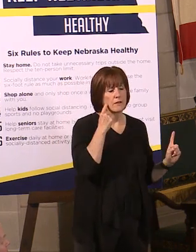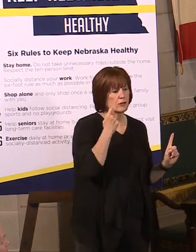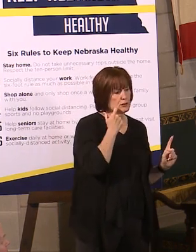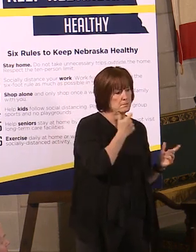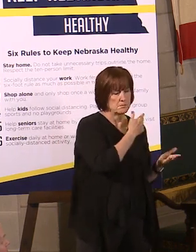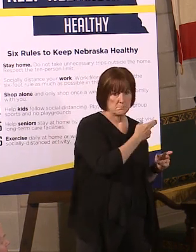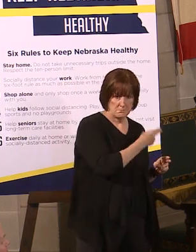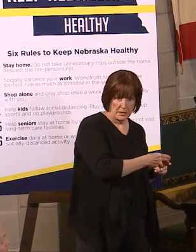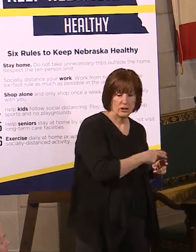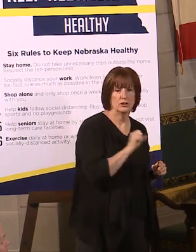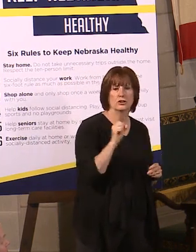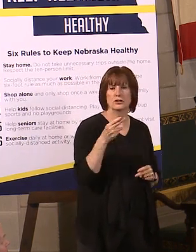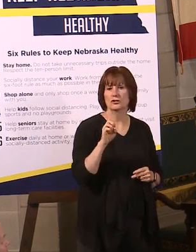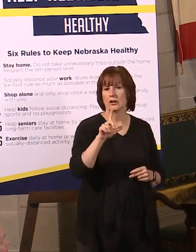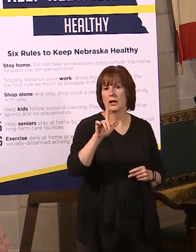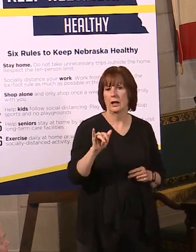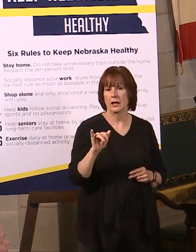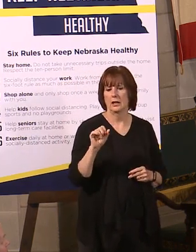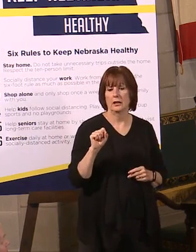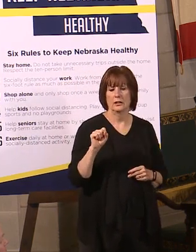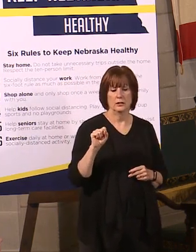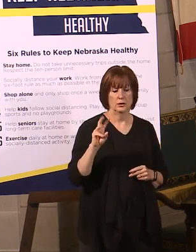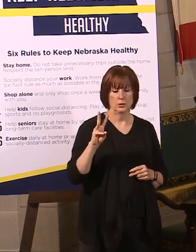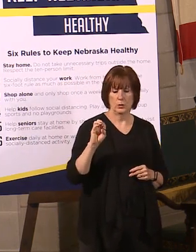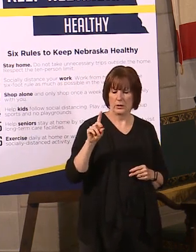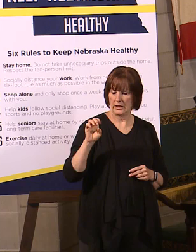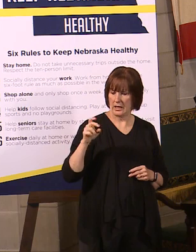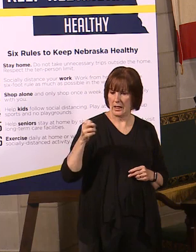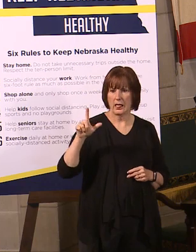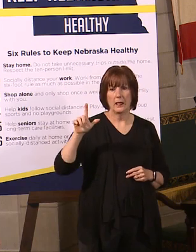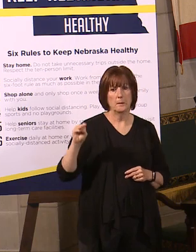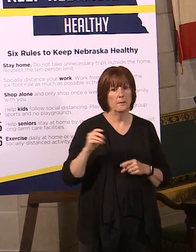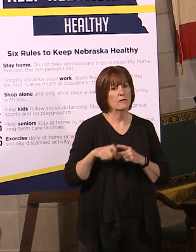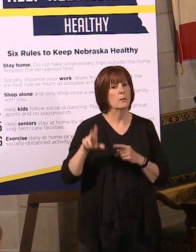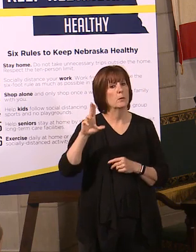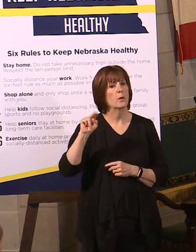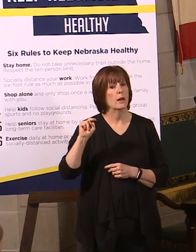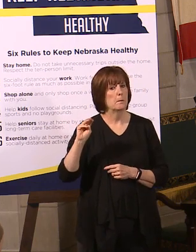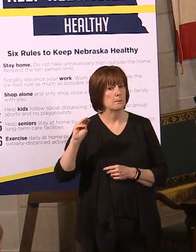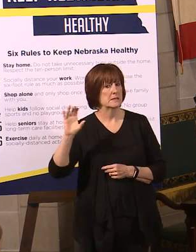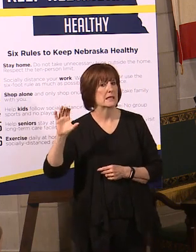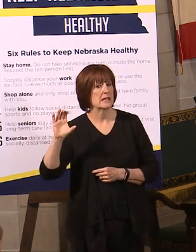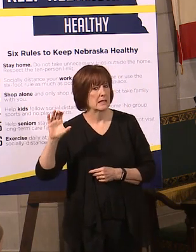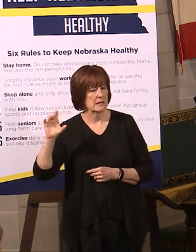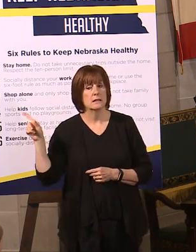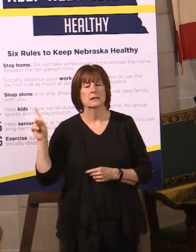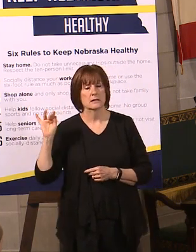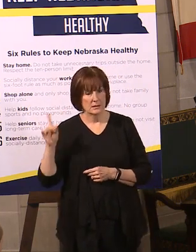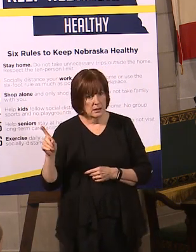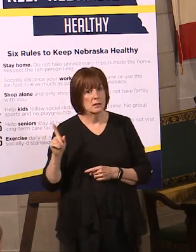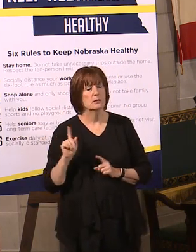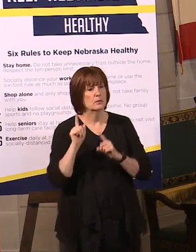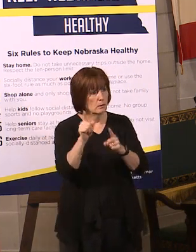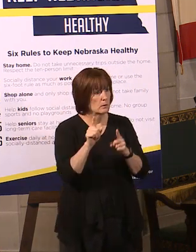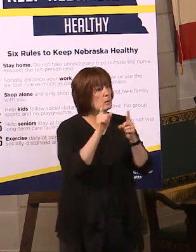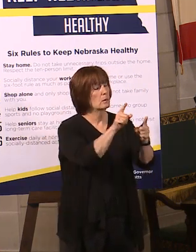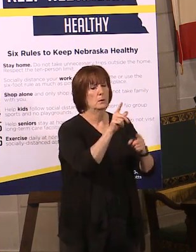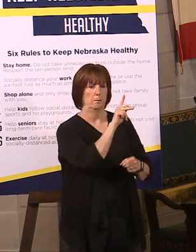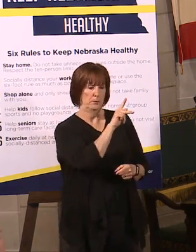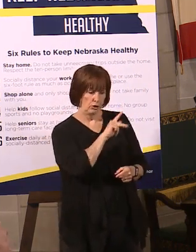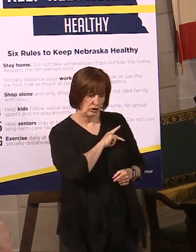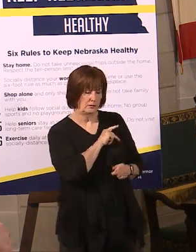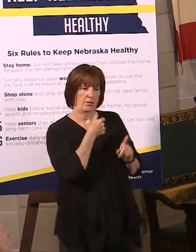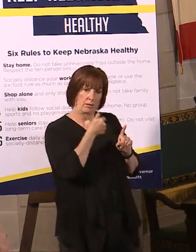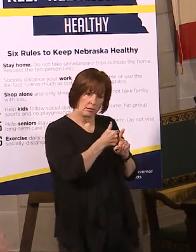mentioned, we have Shelley Schwedhelm from UNMC, who's actually gone out and done personal visits to a lot of